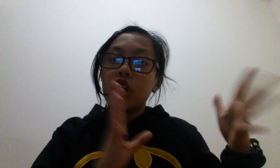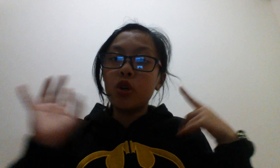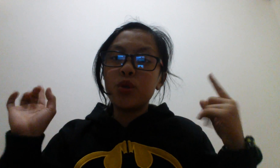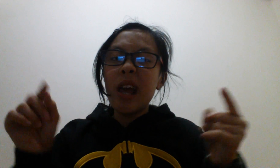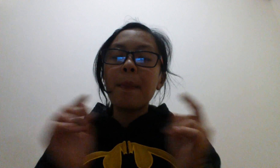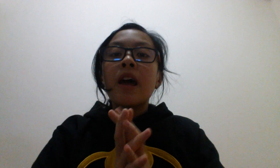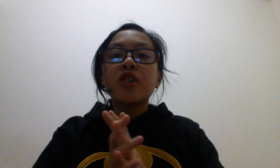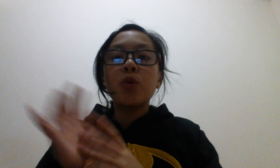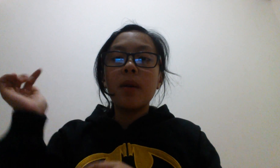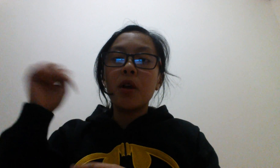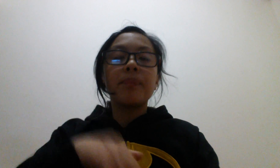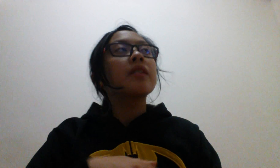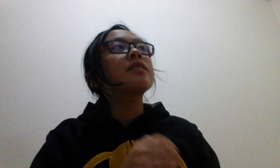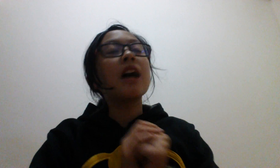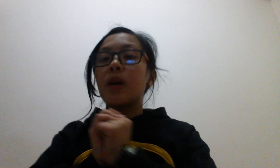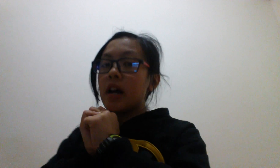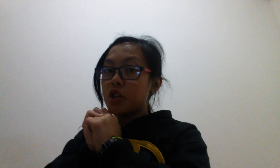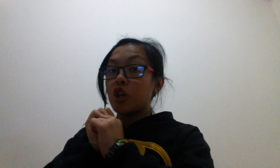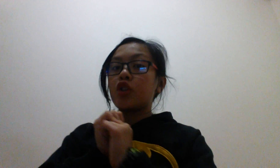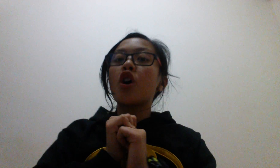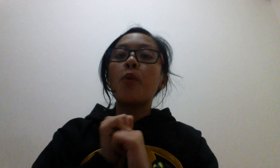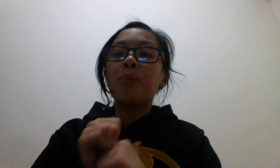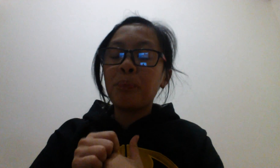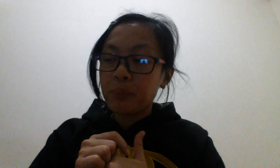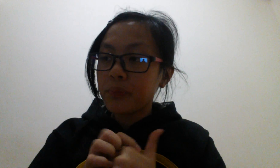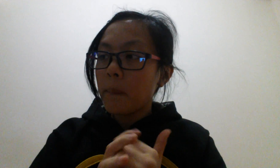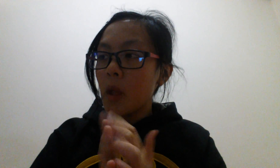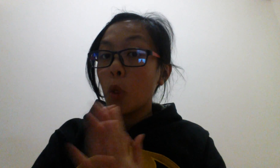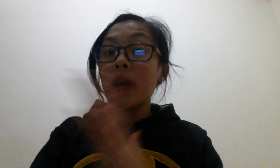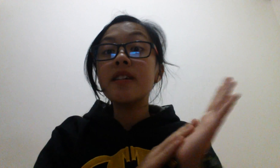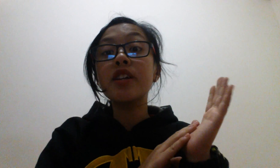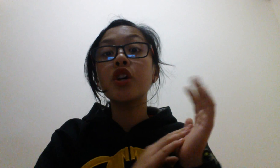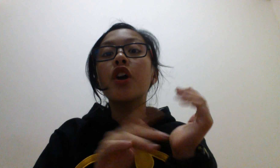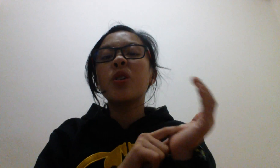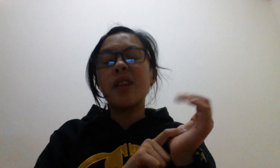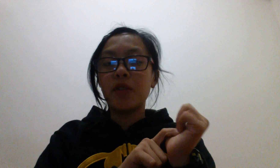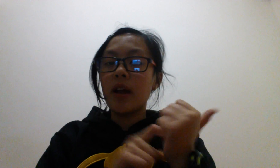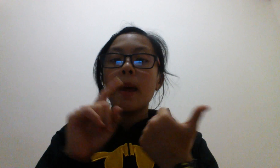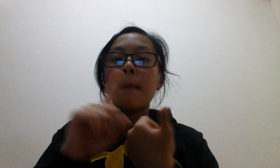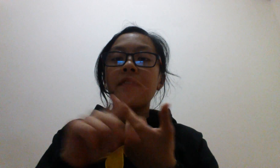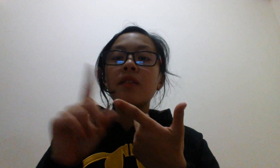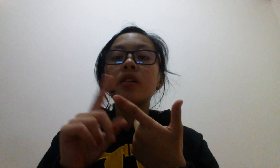you. So yeah. So remember, this is how you enter. So the way to enter is just at the right. My favorite